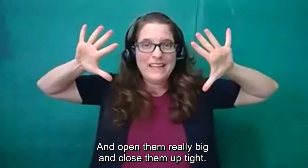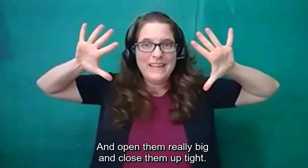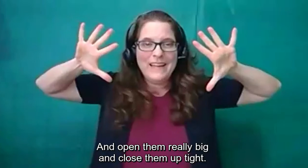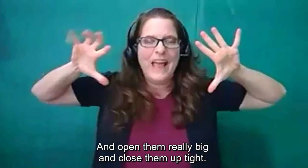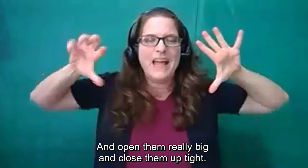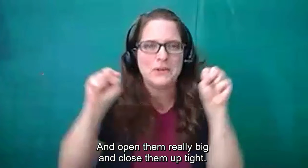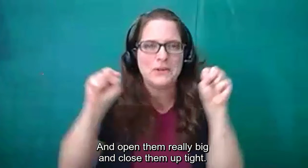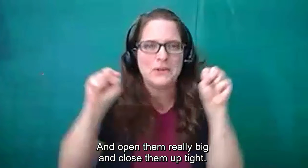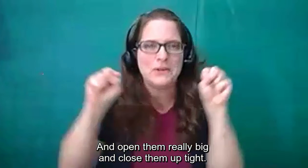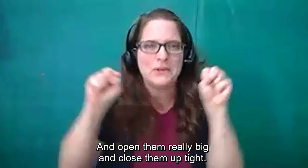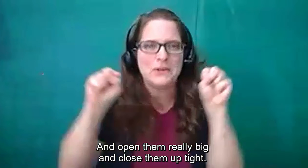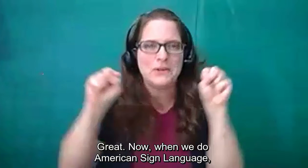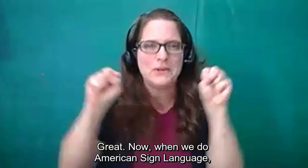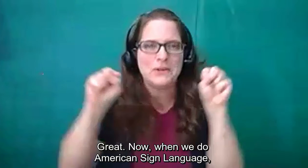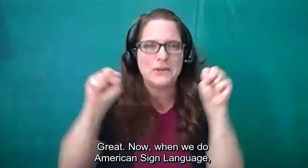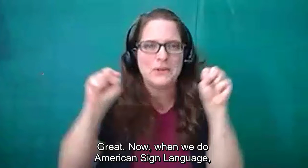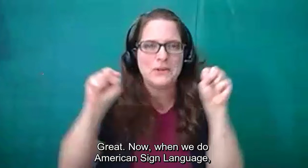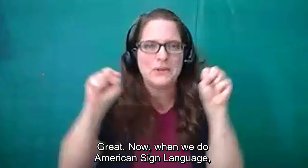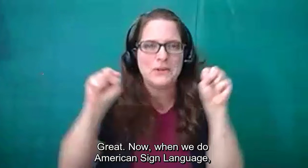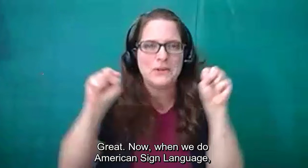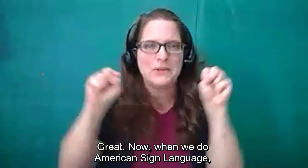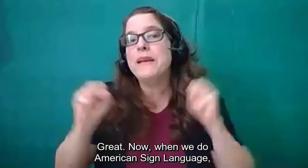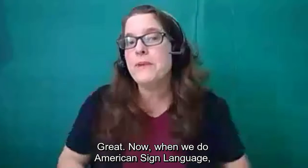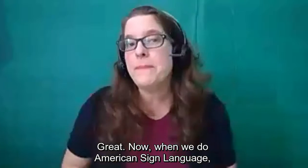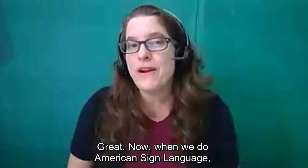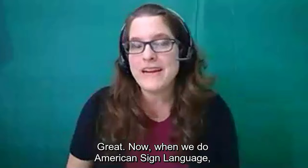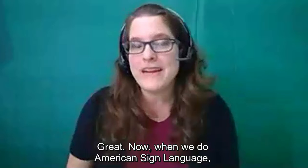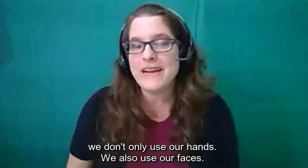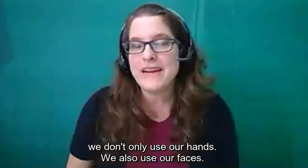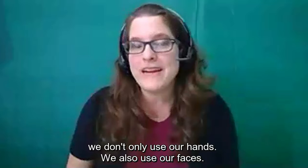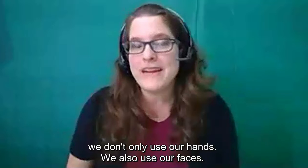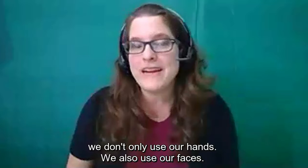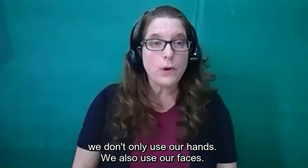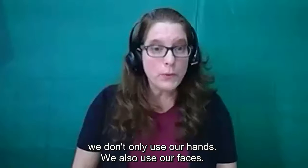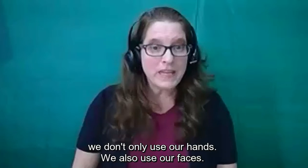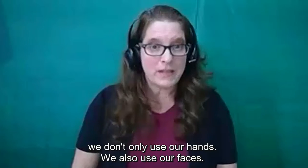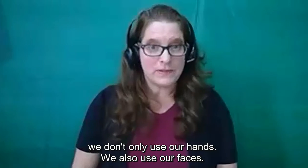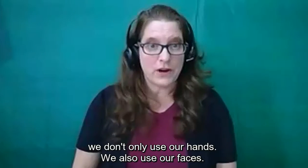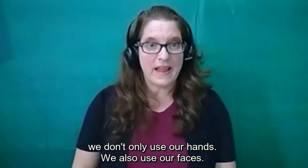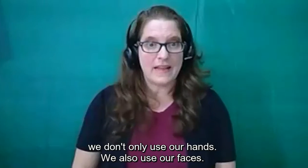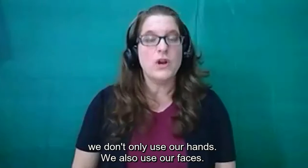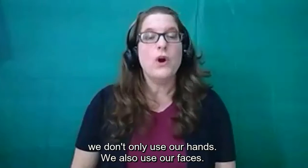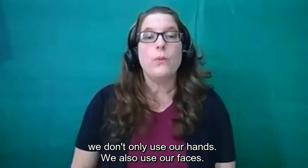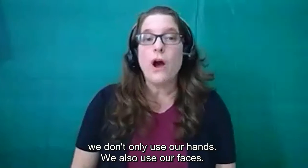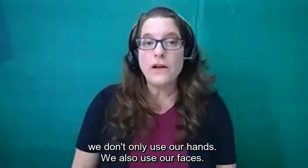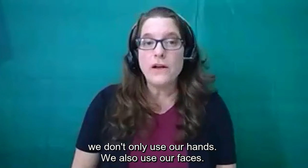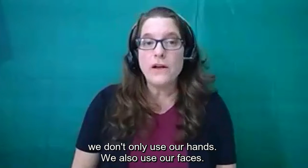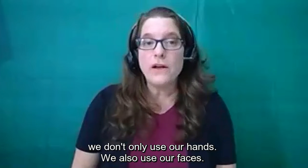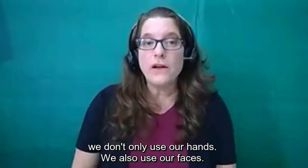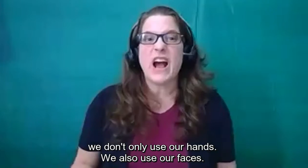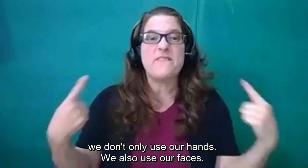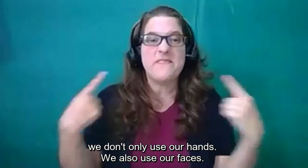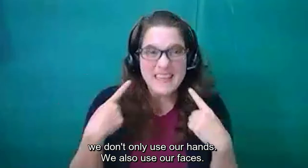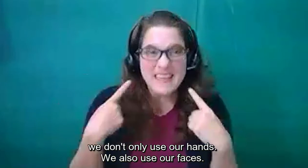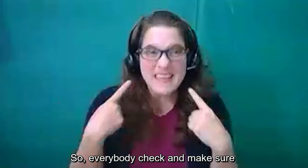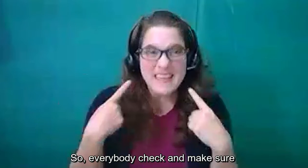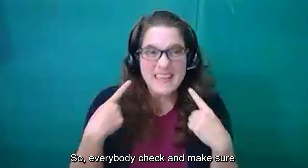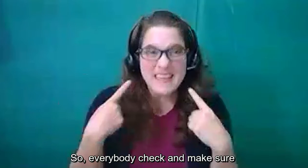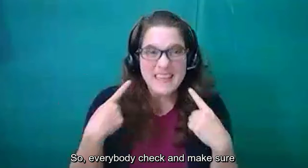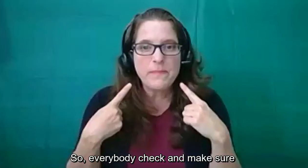close them up tight. Great. Now, when we do American Sign Language, we don't only use our hands, we also use our faces. So everybody check and